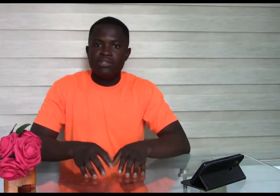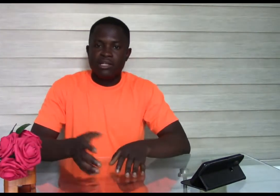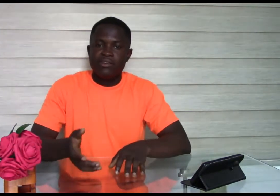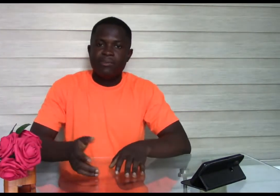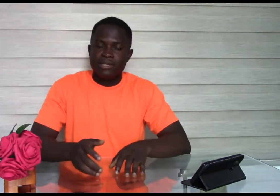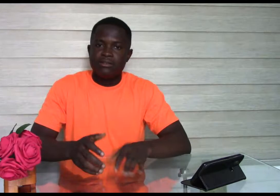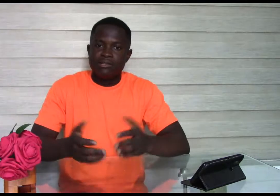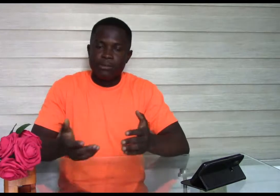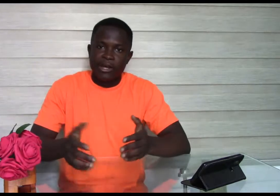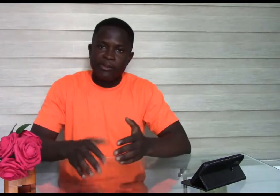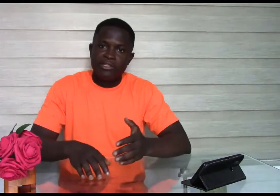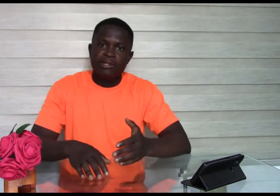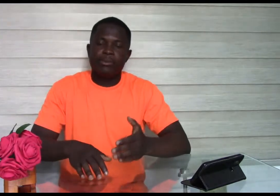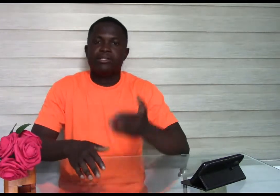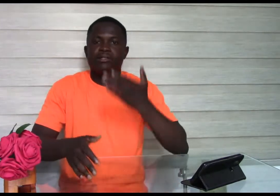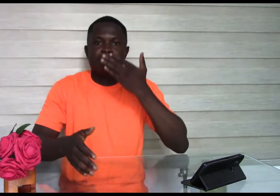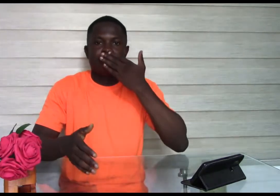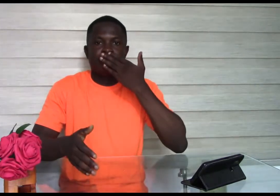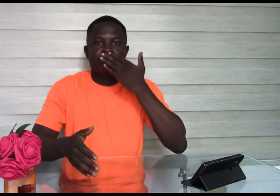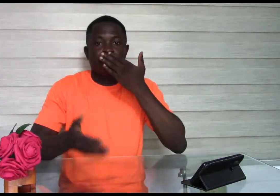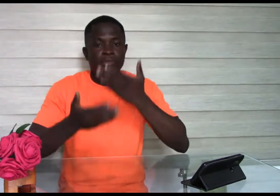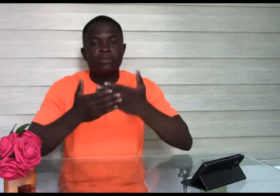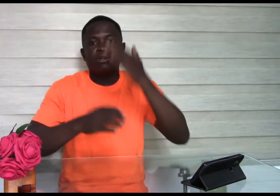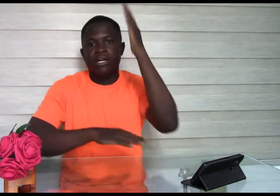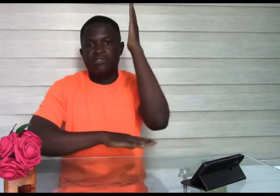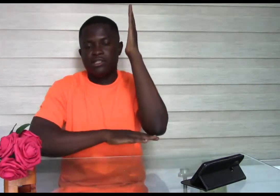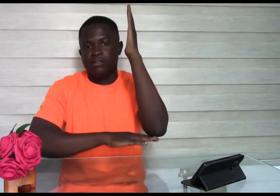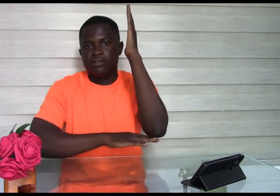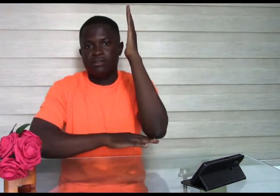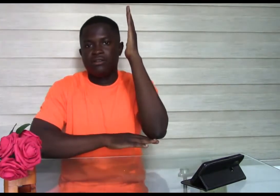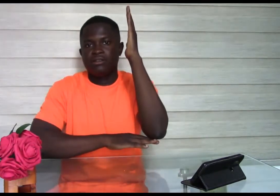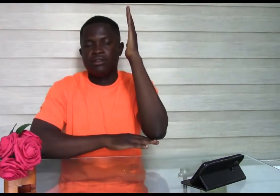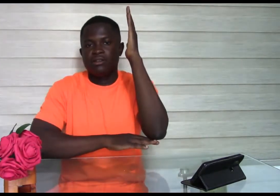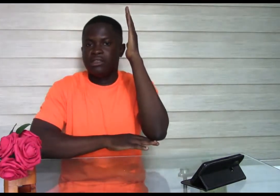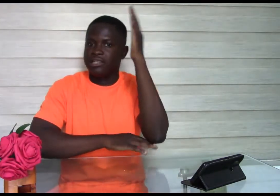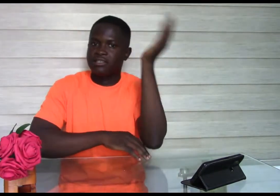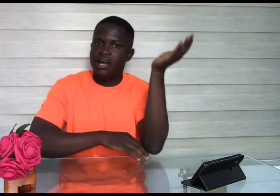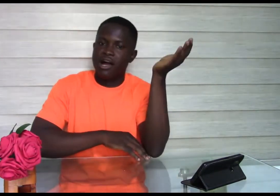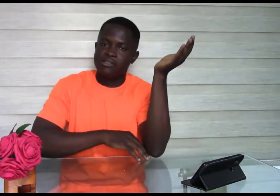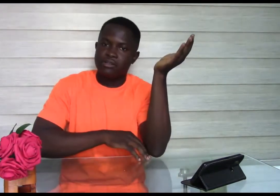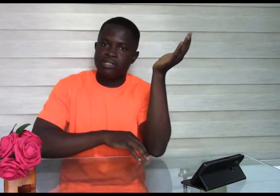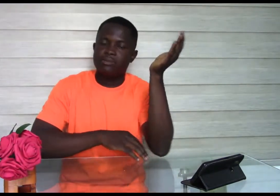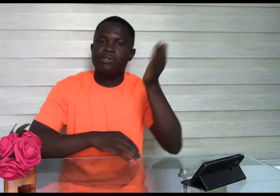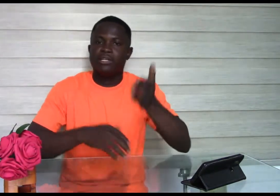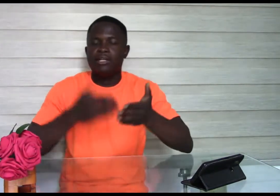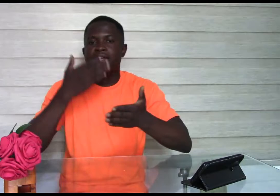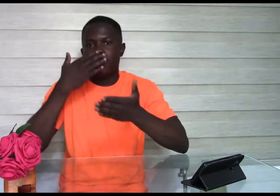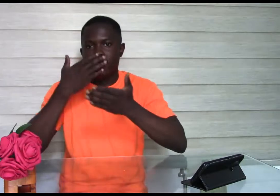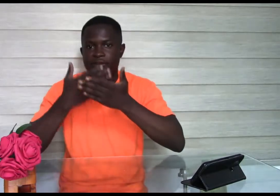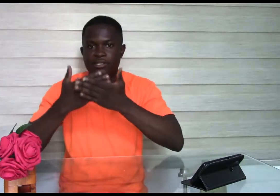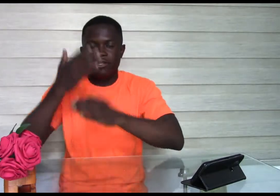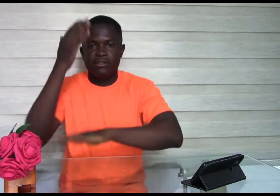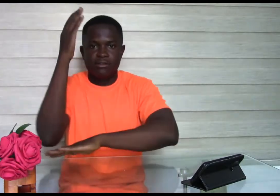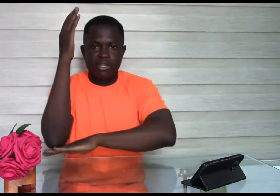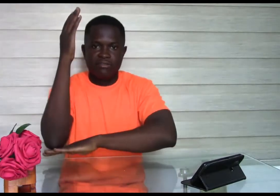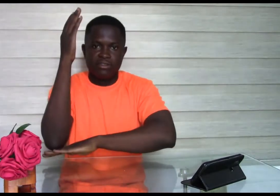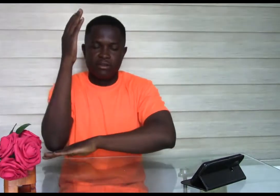deaf person, you start by greeting the person good afternoon. That's how she responded. I greeted good afternoon as